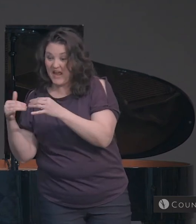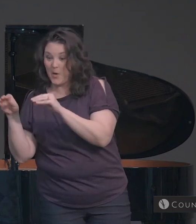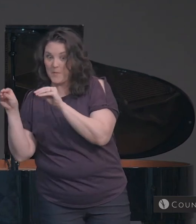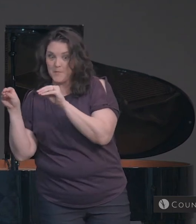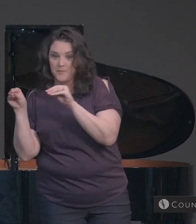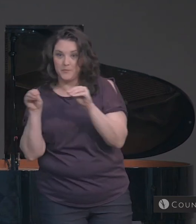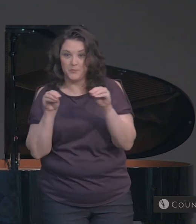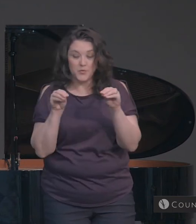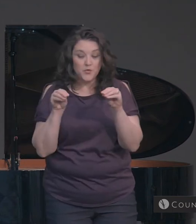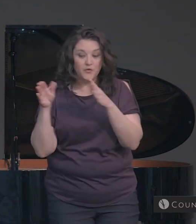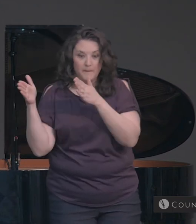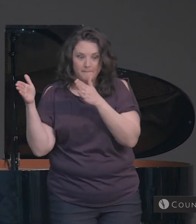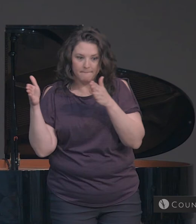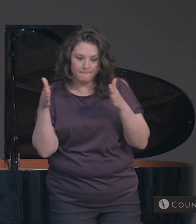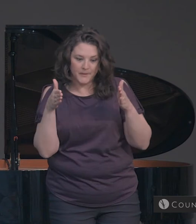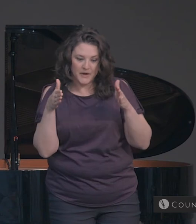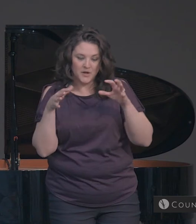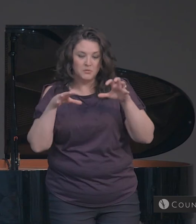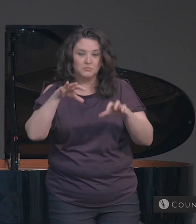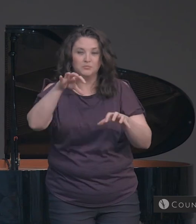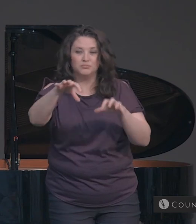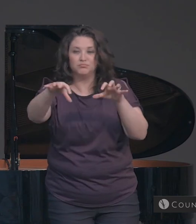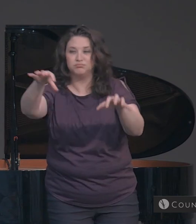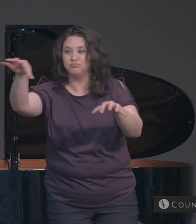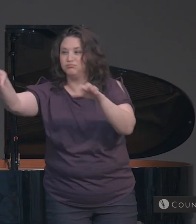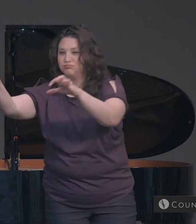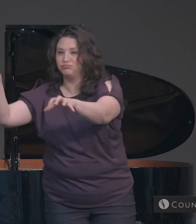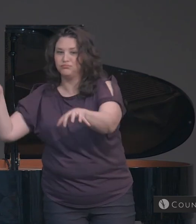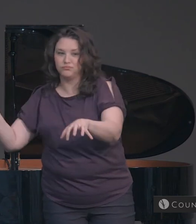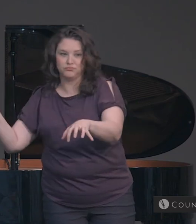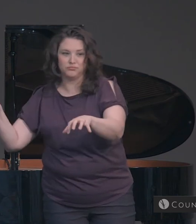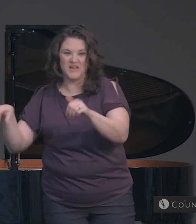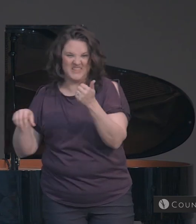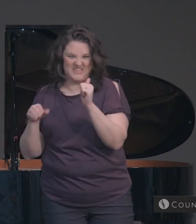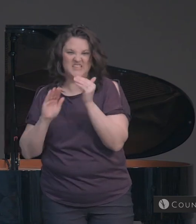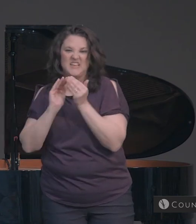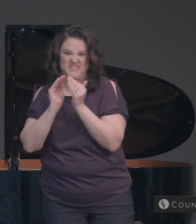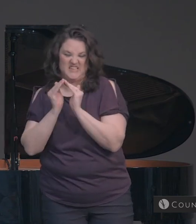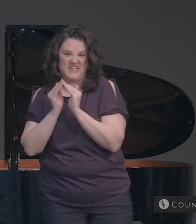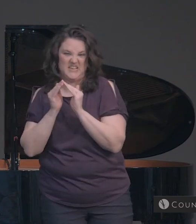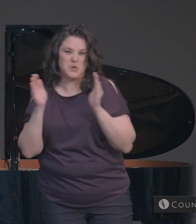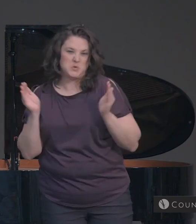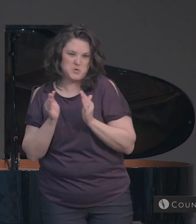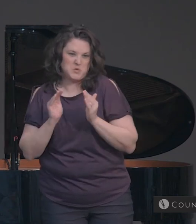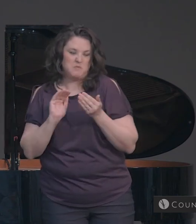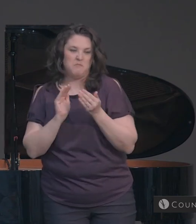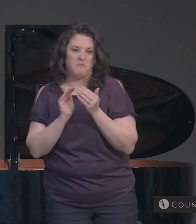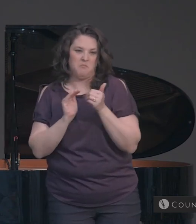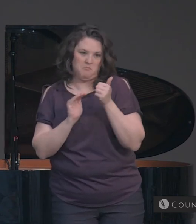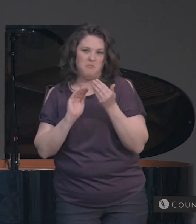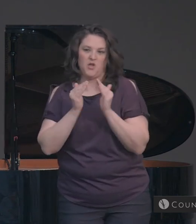to the outlying towns and the effect of these smaller towns,